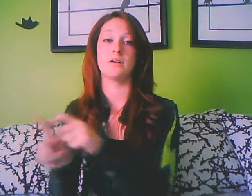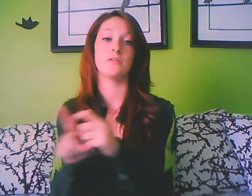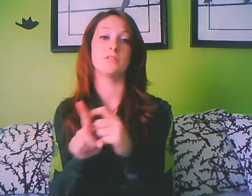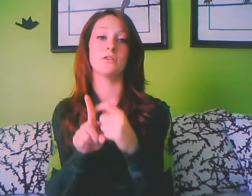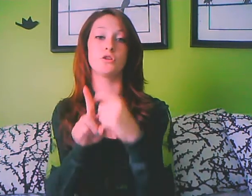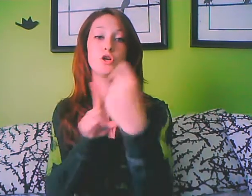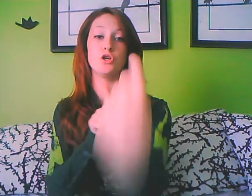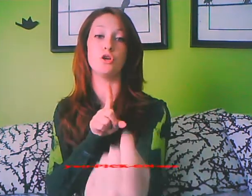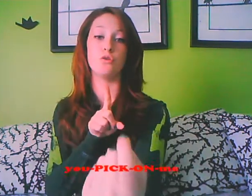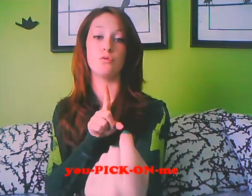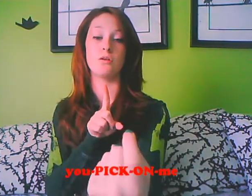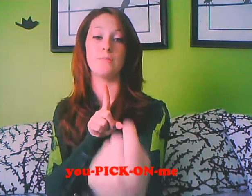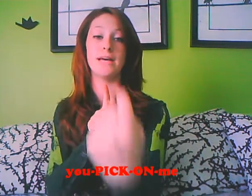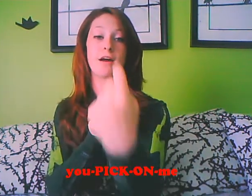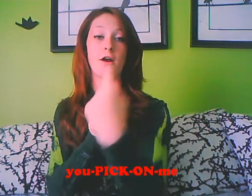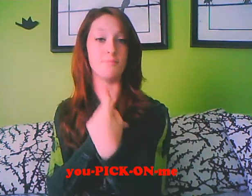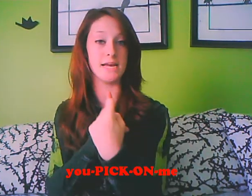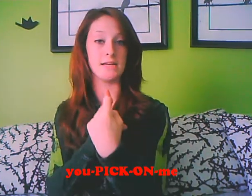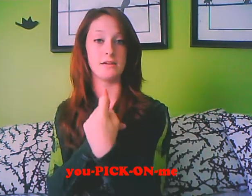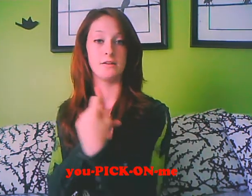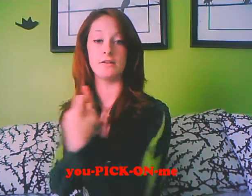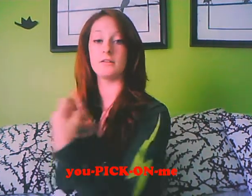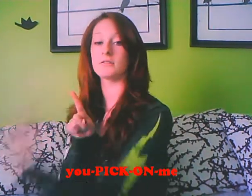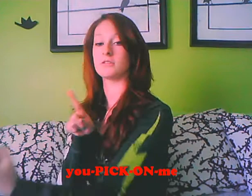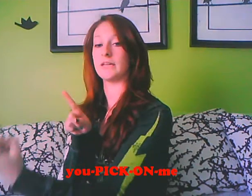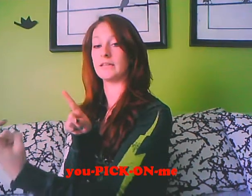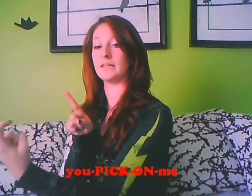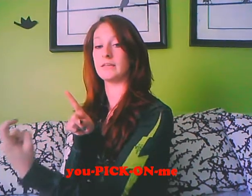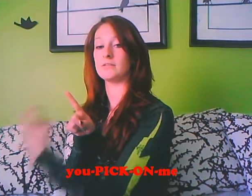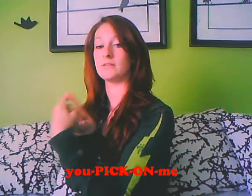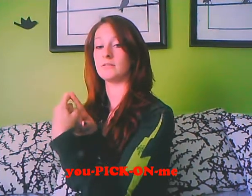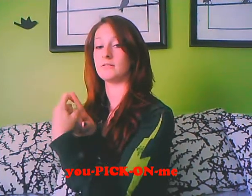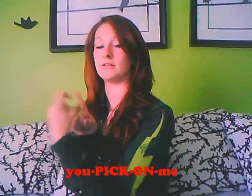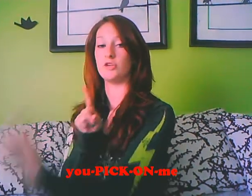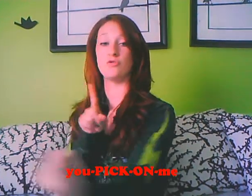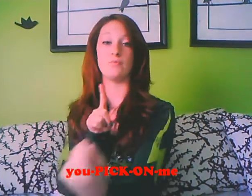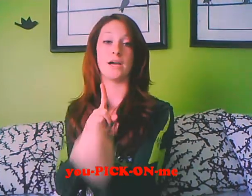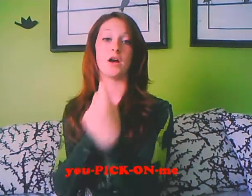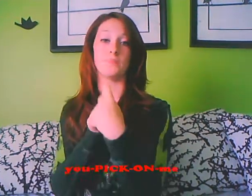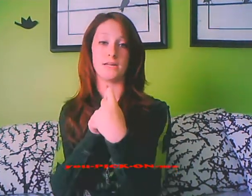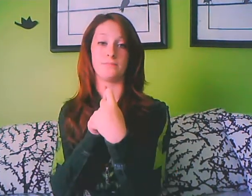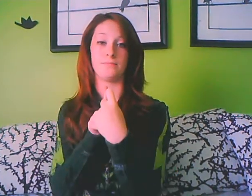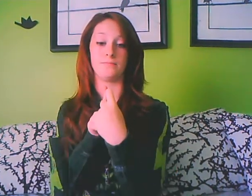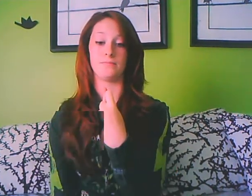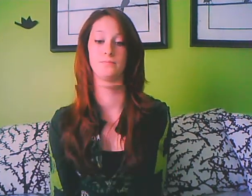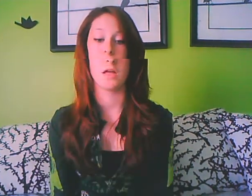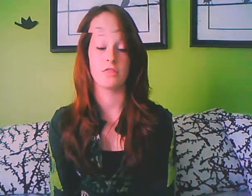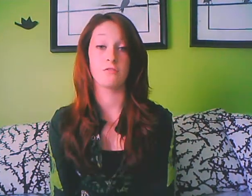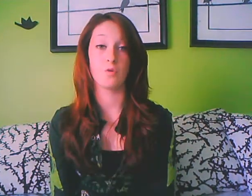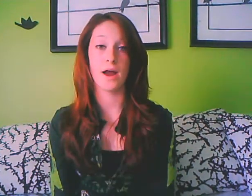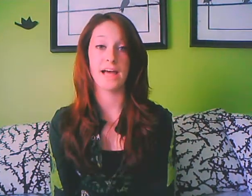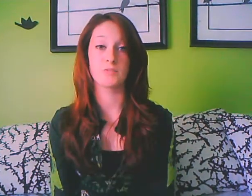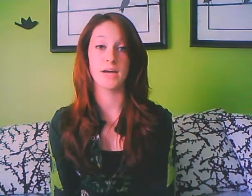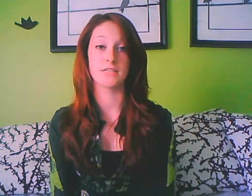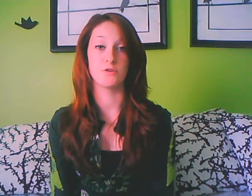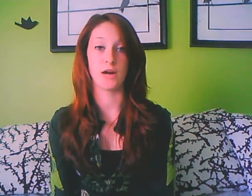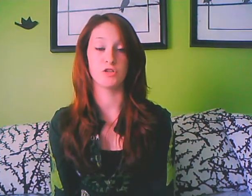This is you pick on me, like this. You pick on me. There are 4 aspects of directional